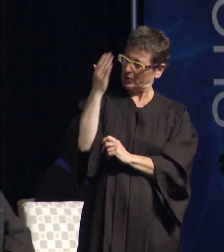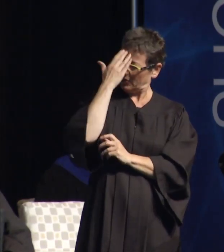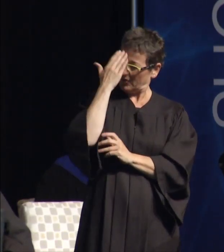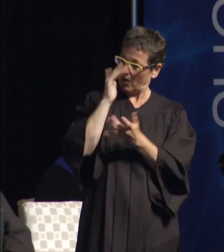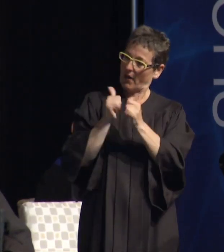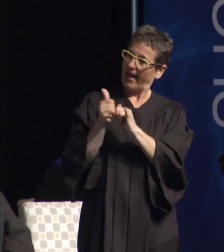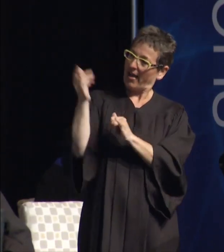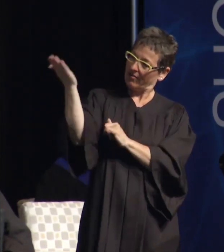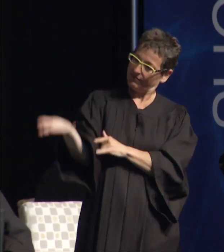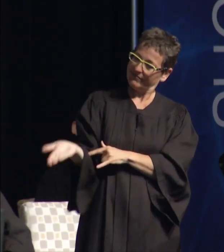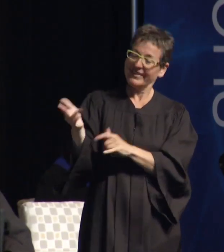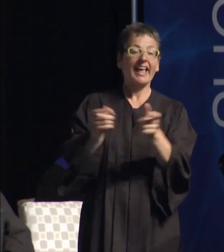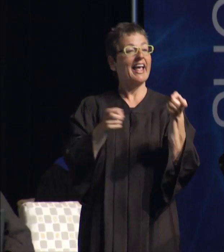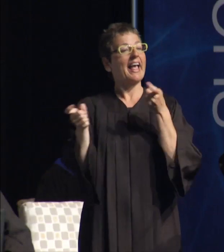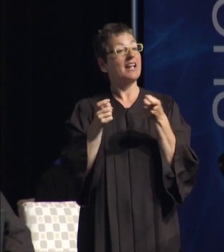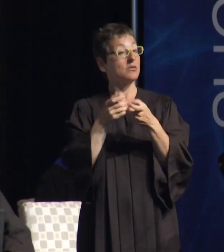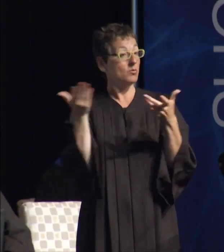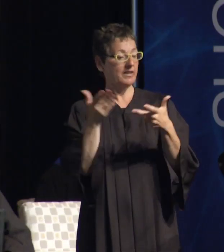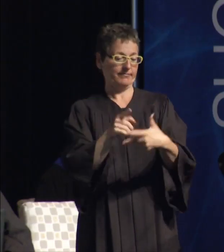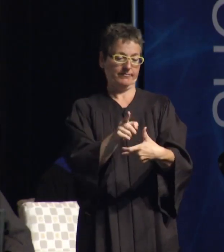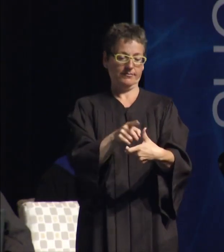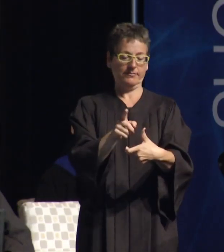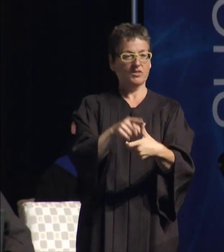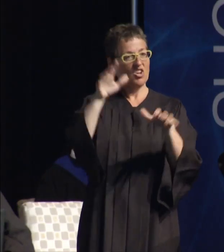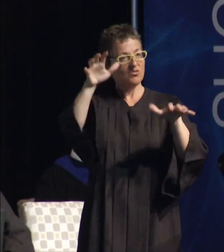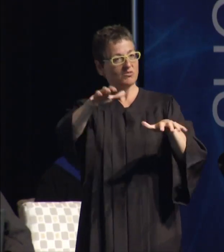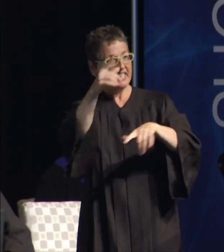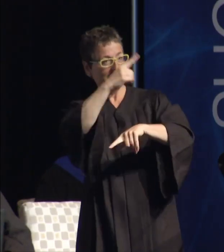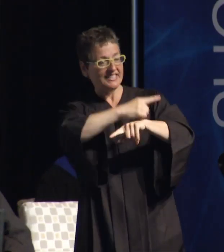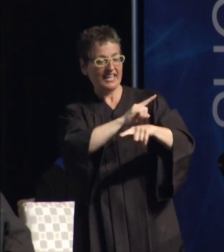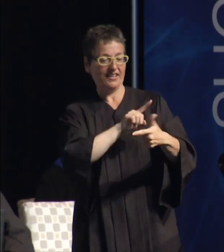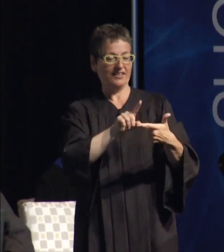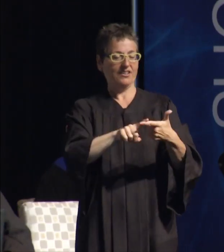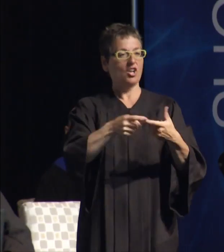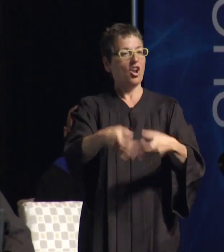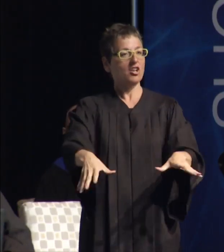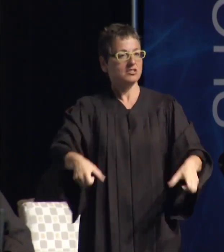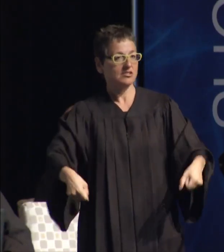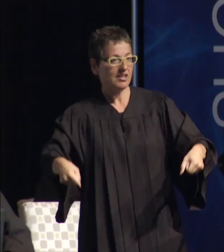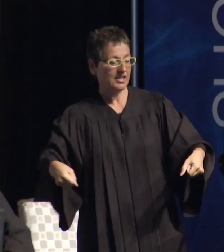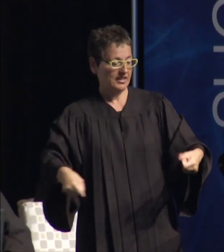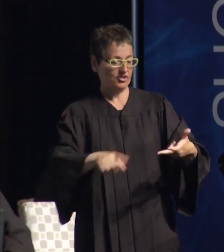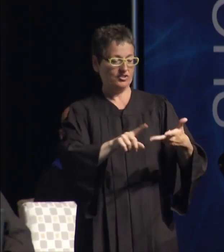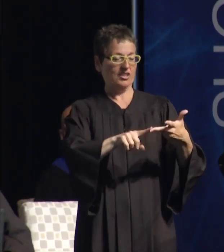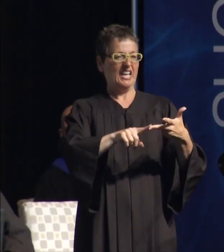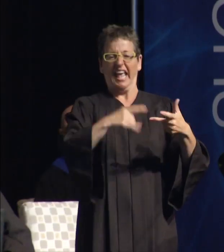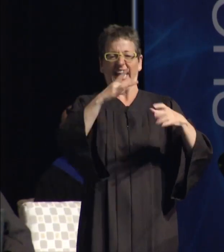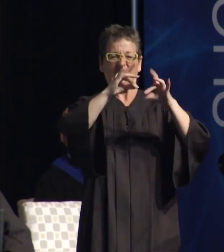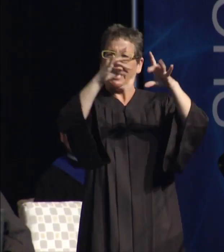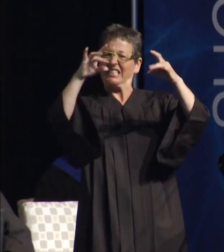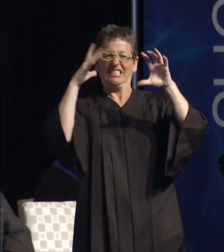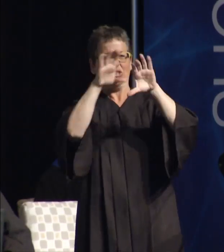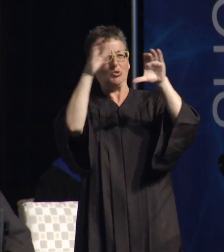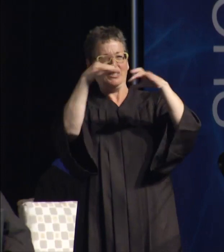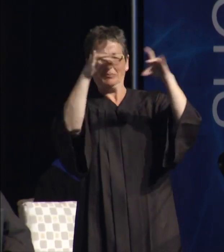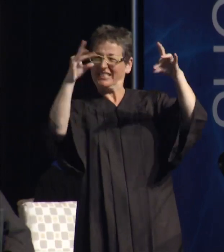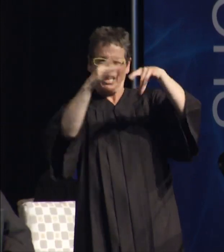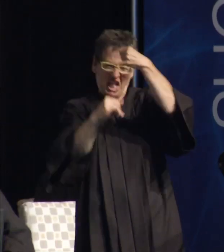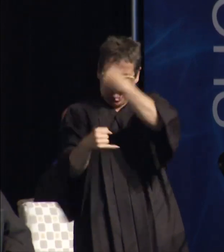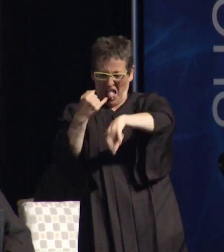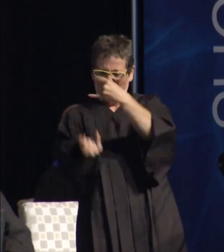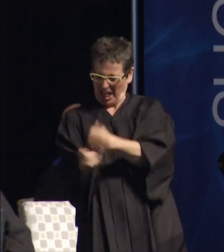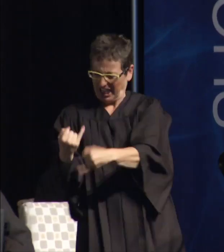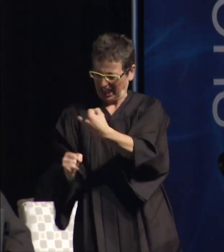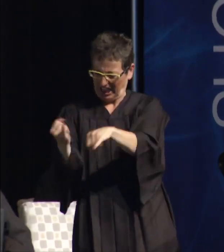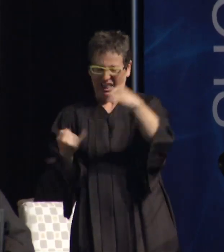she handles these three things: a rainy day, lost luggage, and tangled Christmas tree lights. I've learned